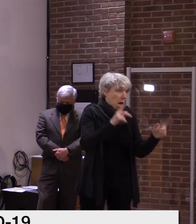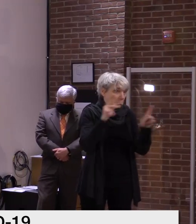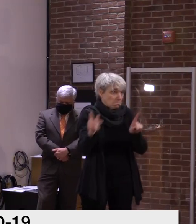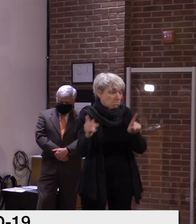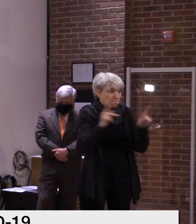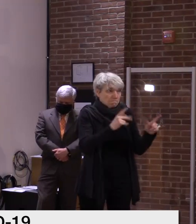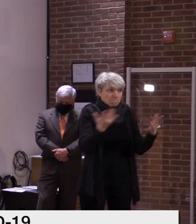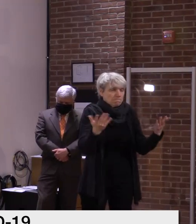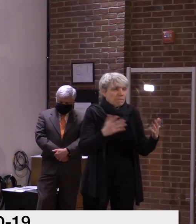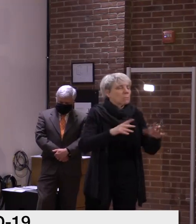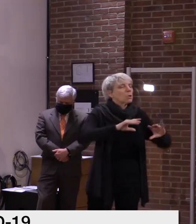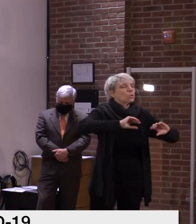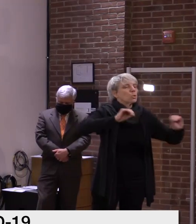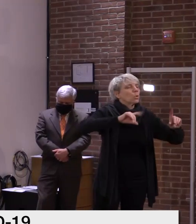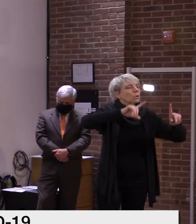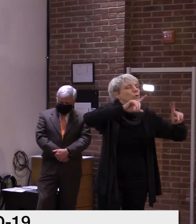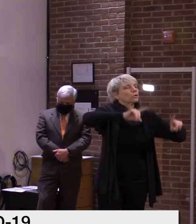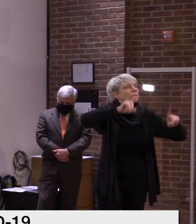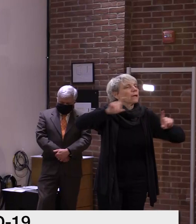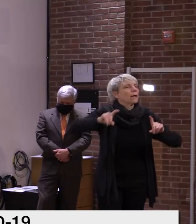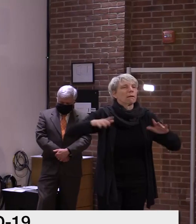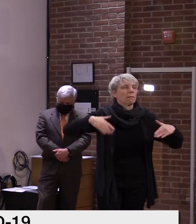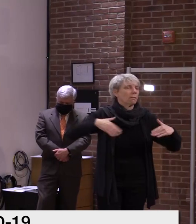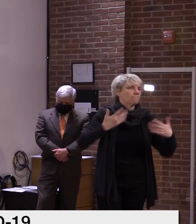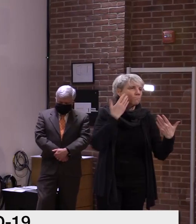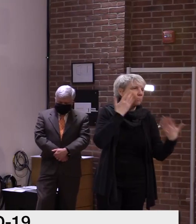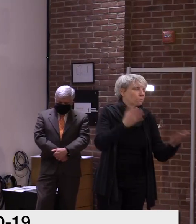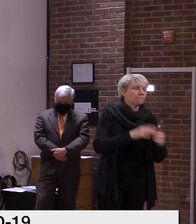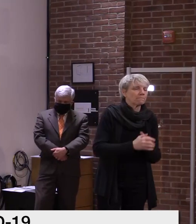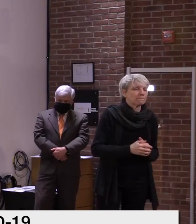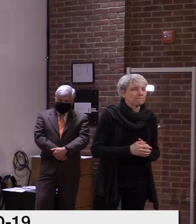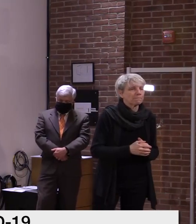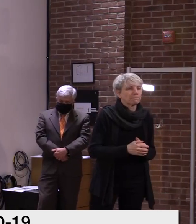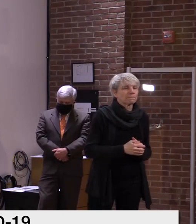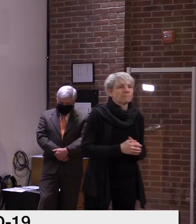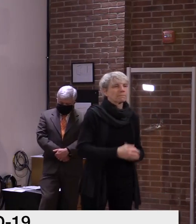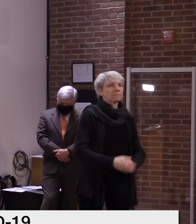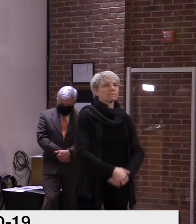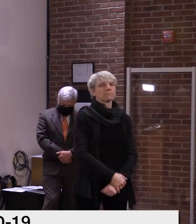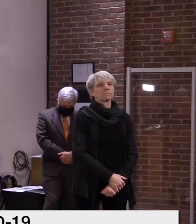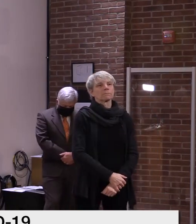specific survey data on this vaccine for this age group.